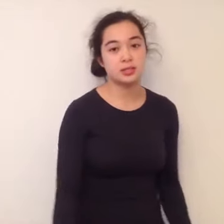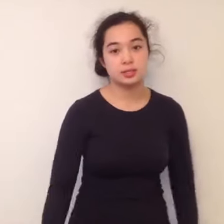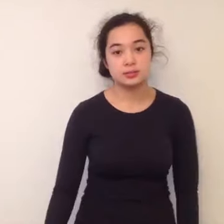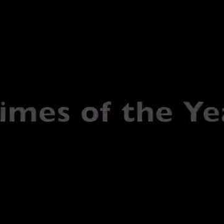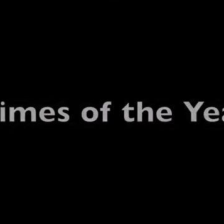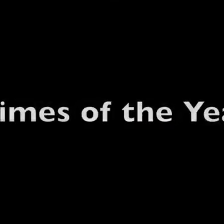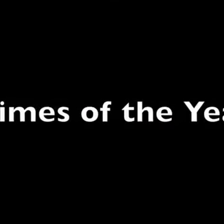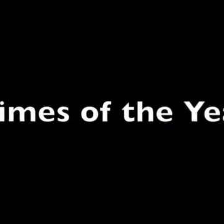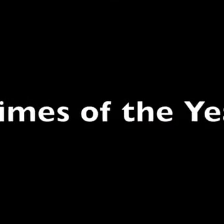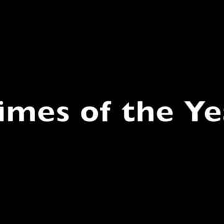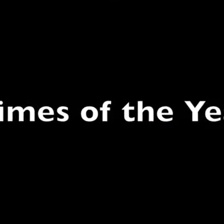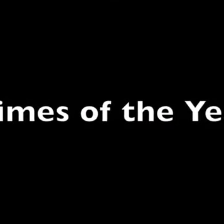seasons.